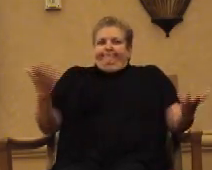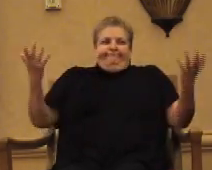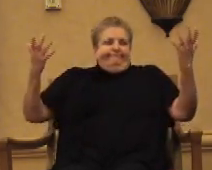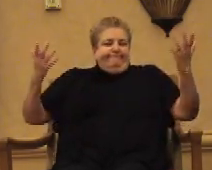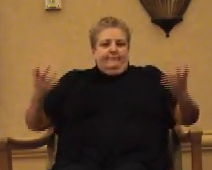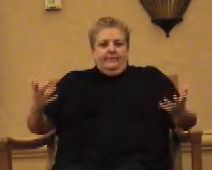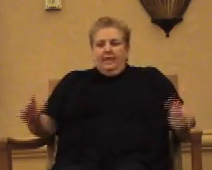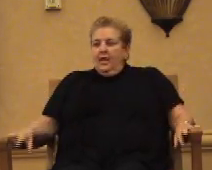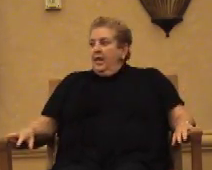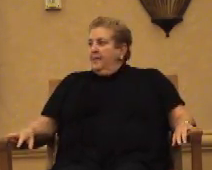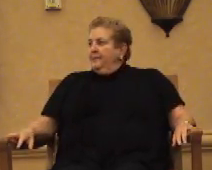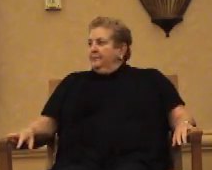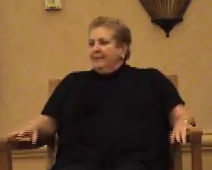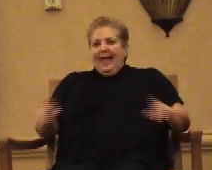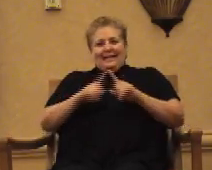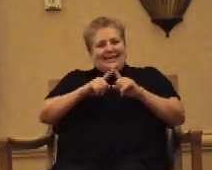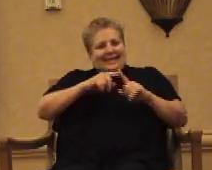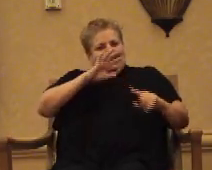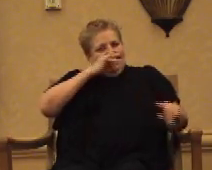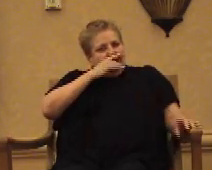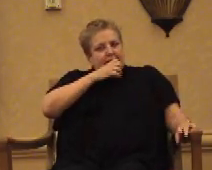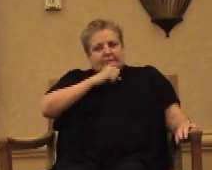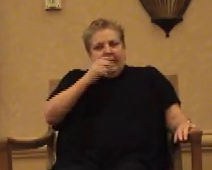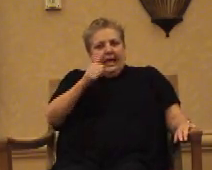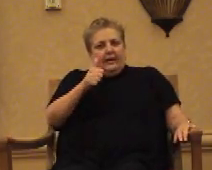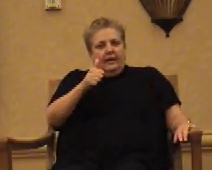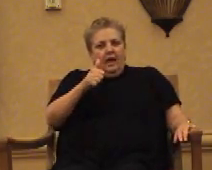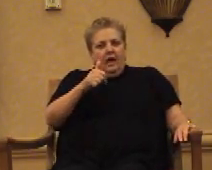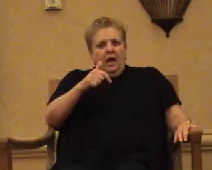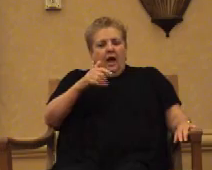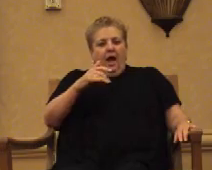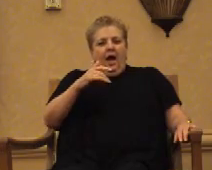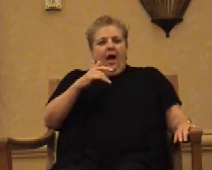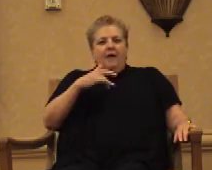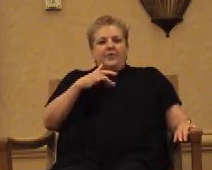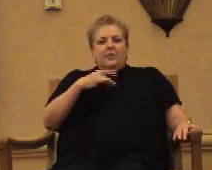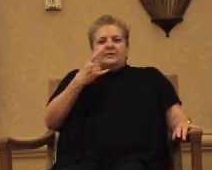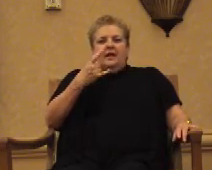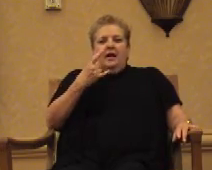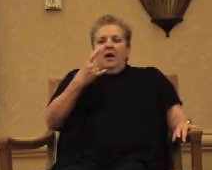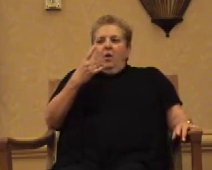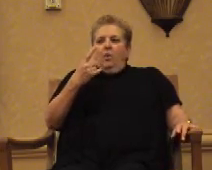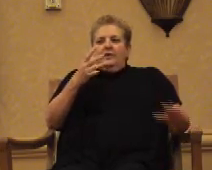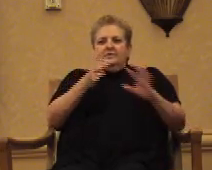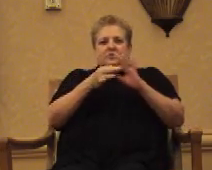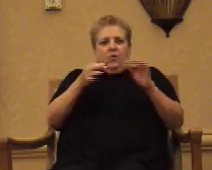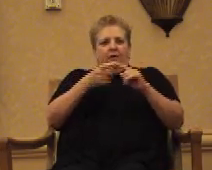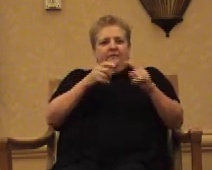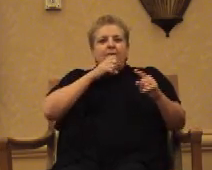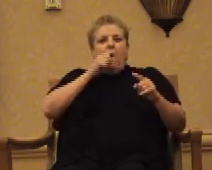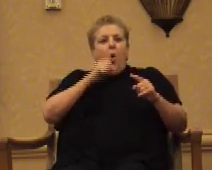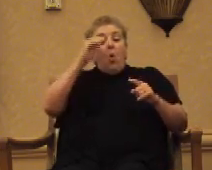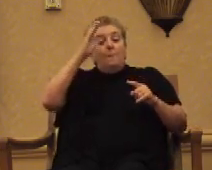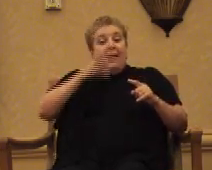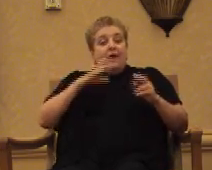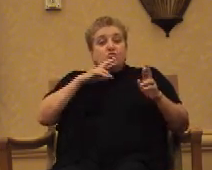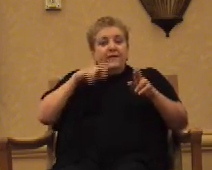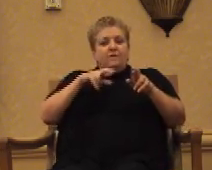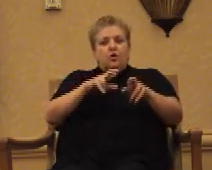I'll tell you, as a 10-year-old kid, I captured a line from Old Man River and identified with it. I'm tired of living and scared